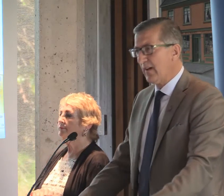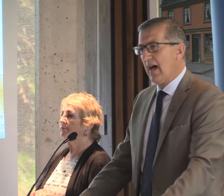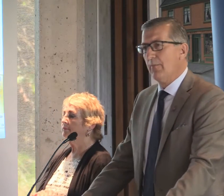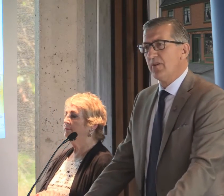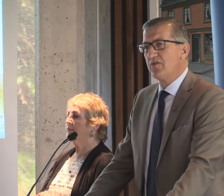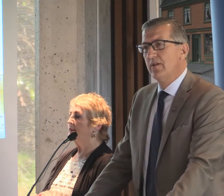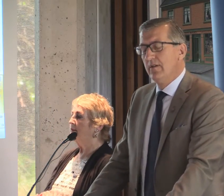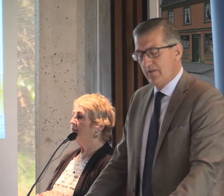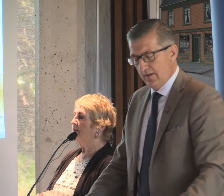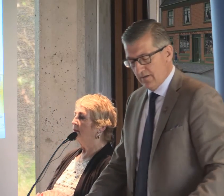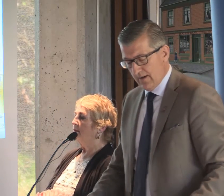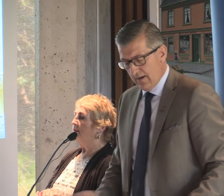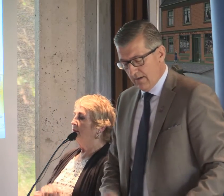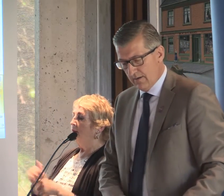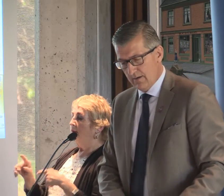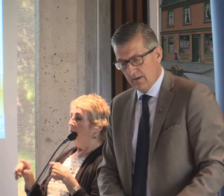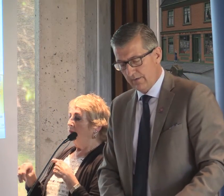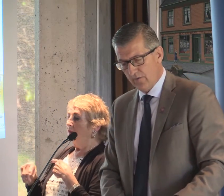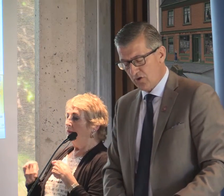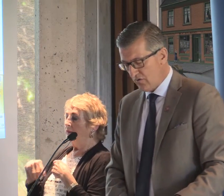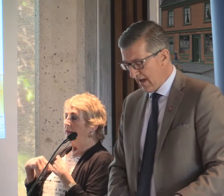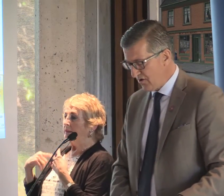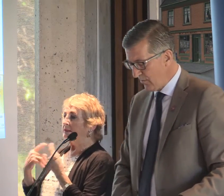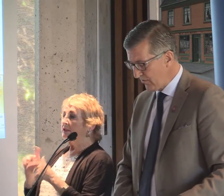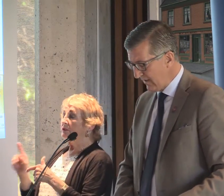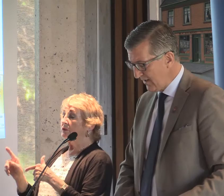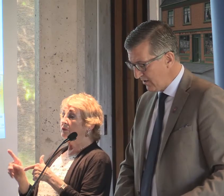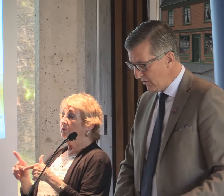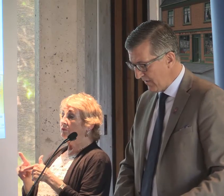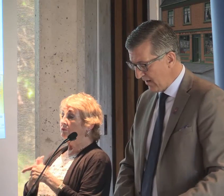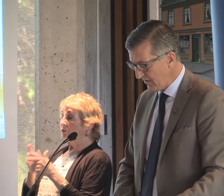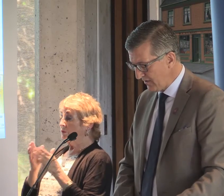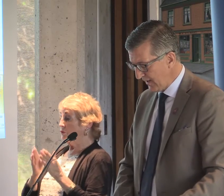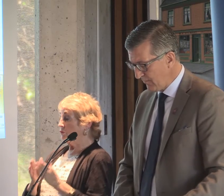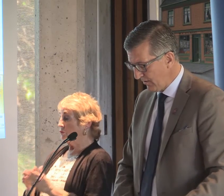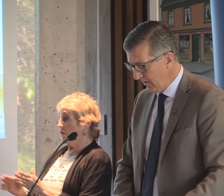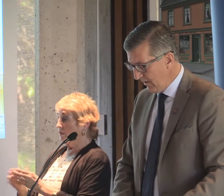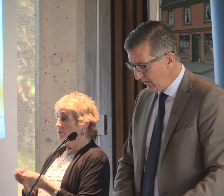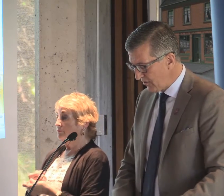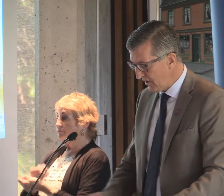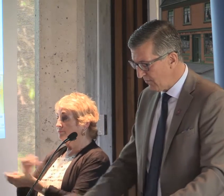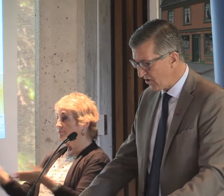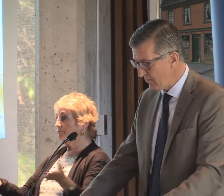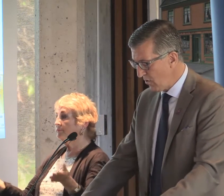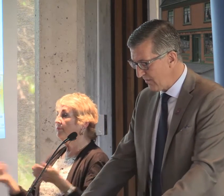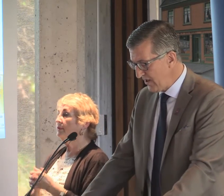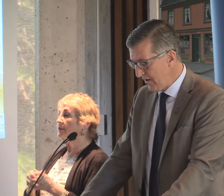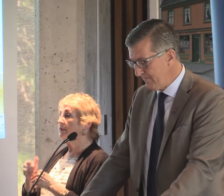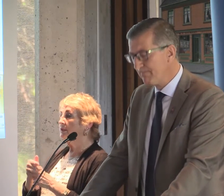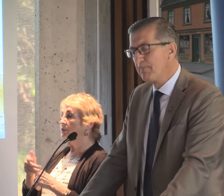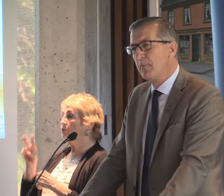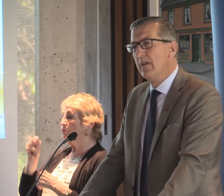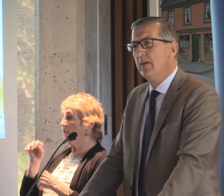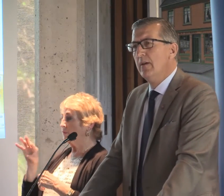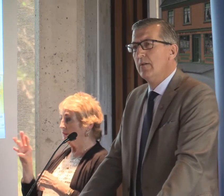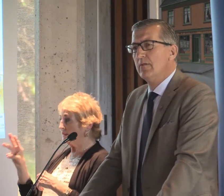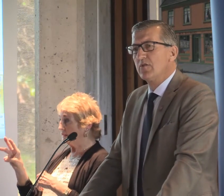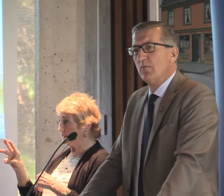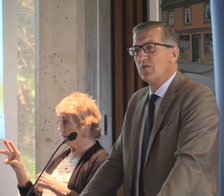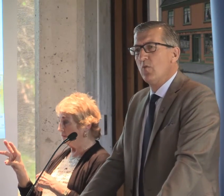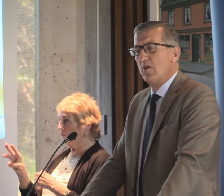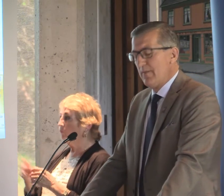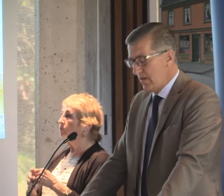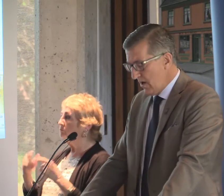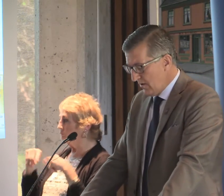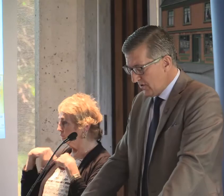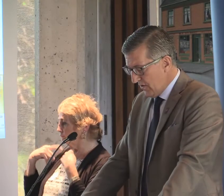has been accomplished since the first strategy was released in 2006, but there's still much more to be done. So